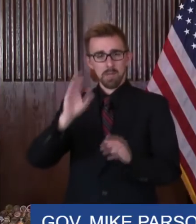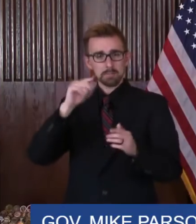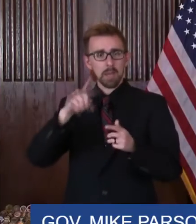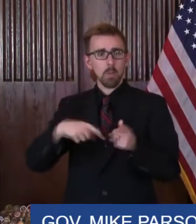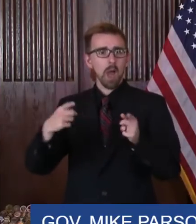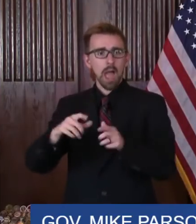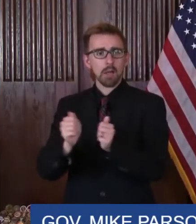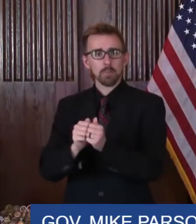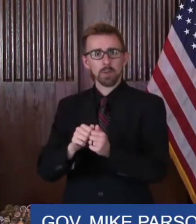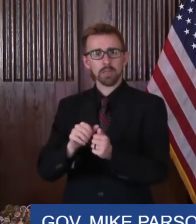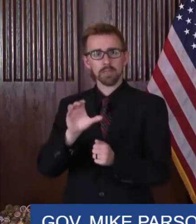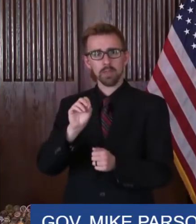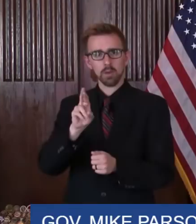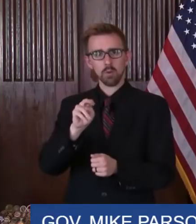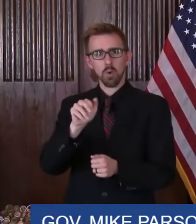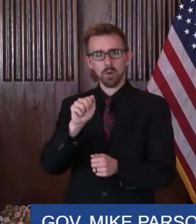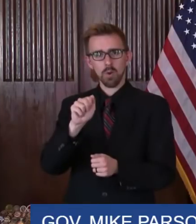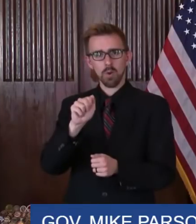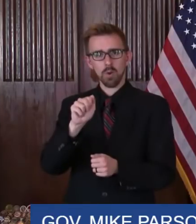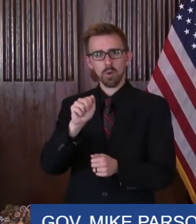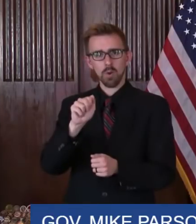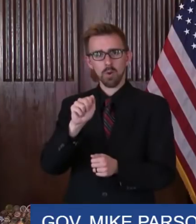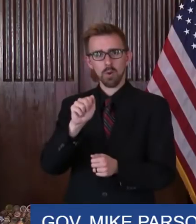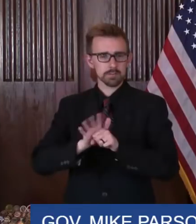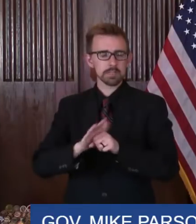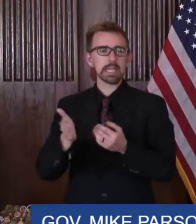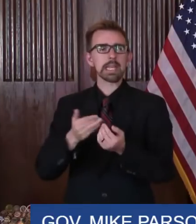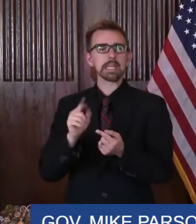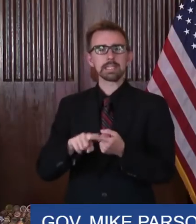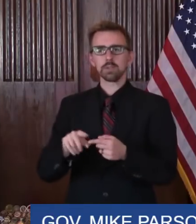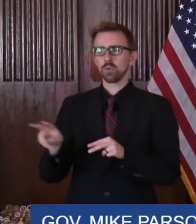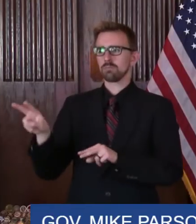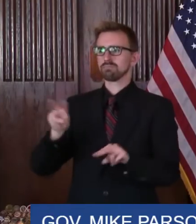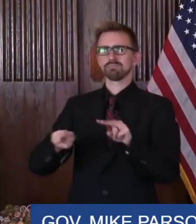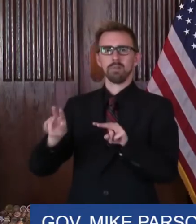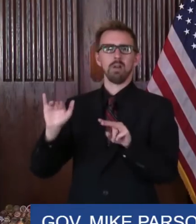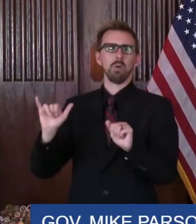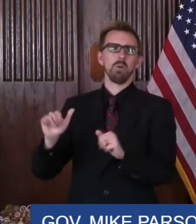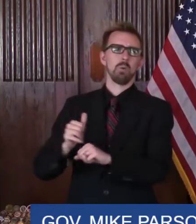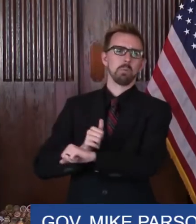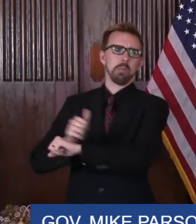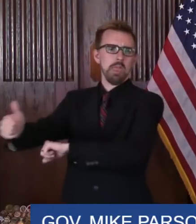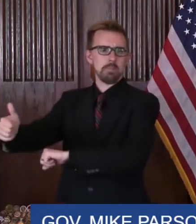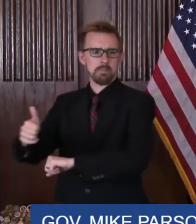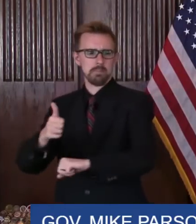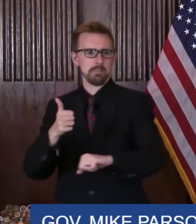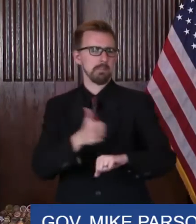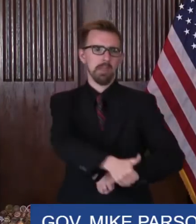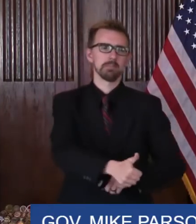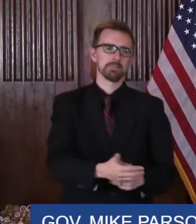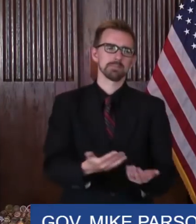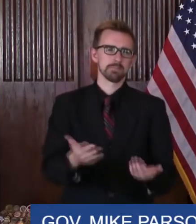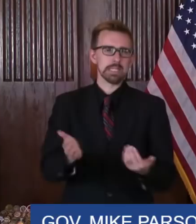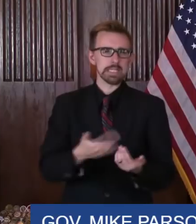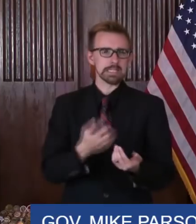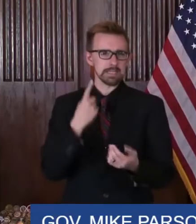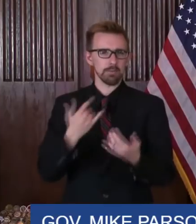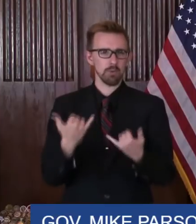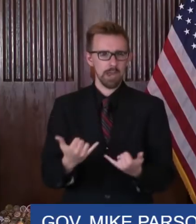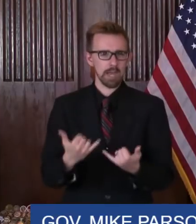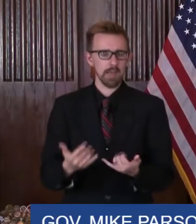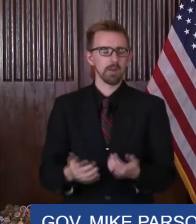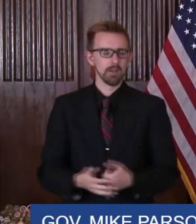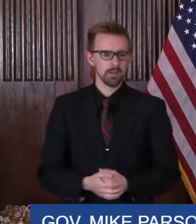with the Corona-19 virus. I think it's awful easy to sit back and put blame on somebody right now as we go through this